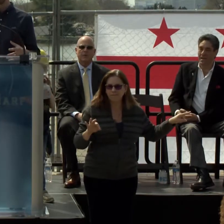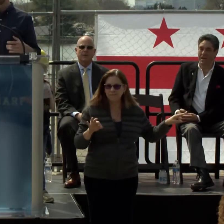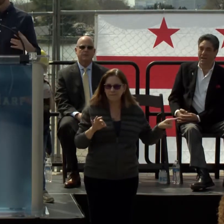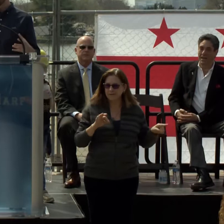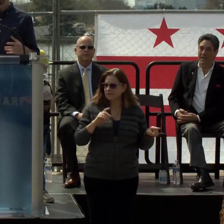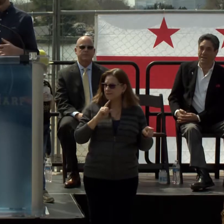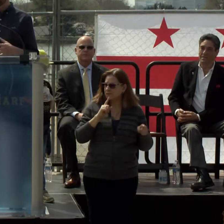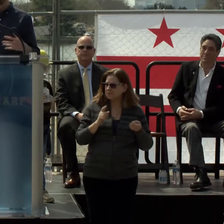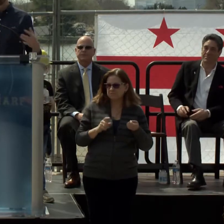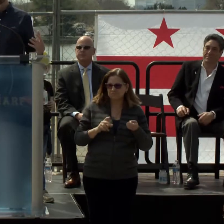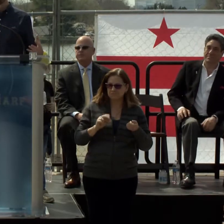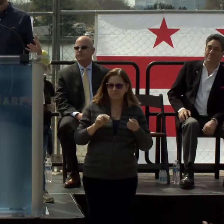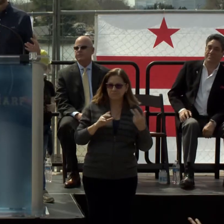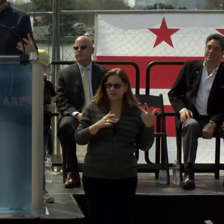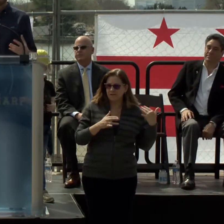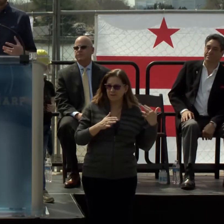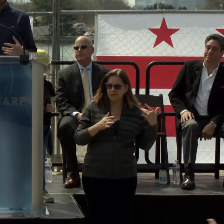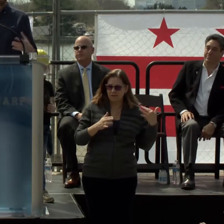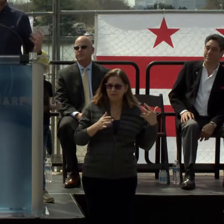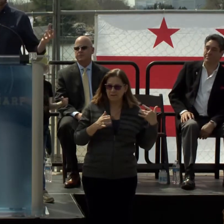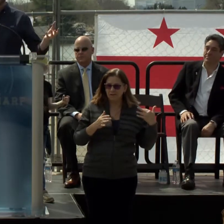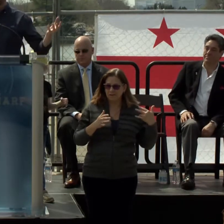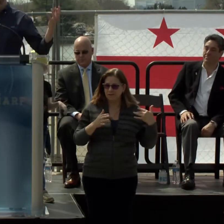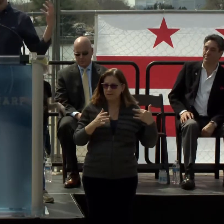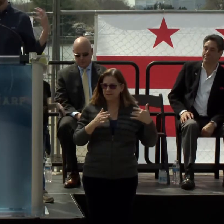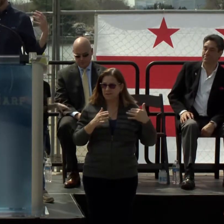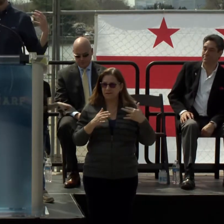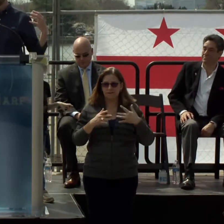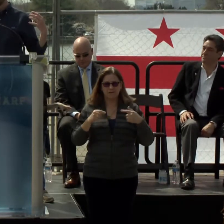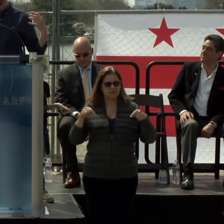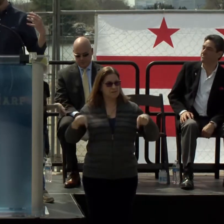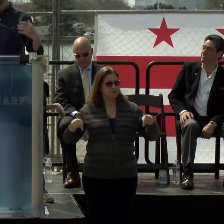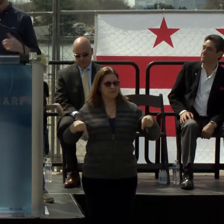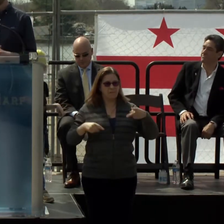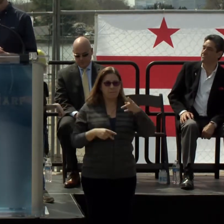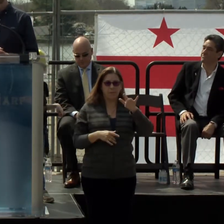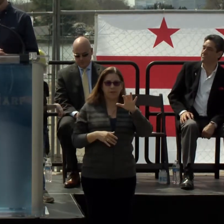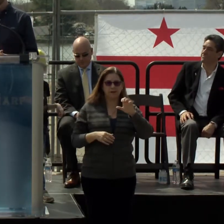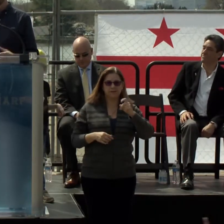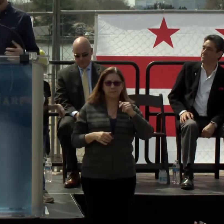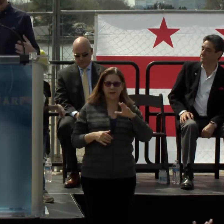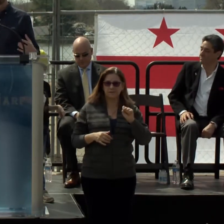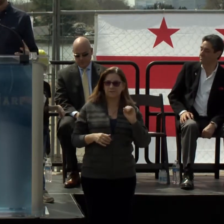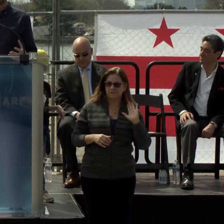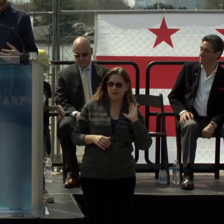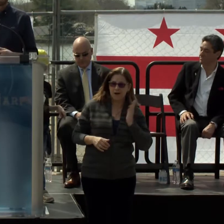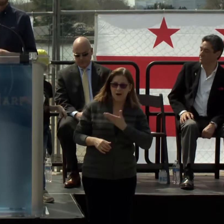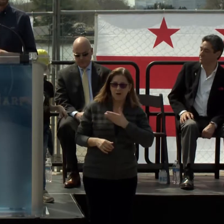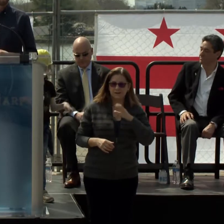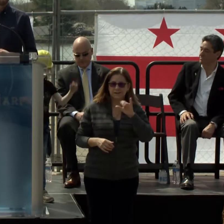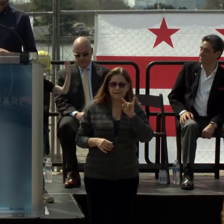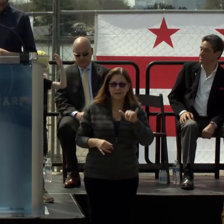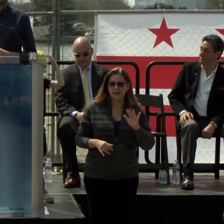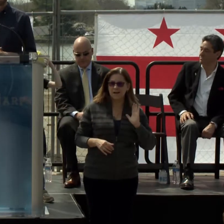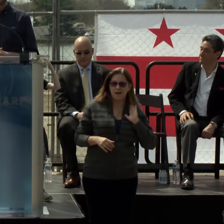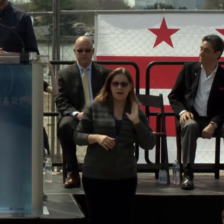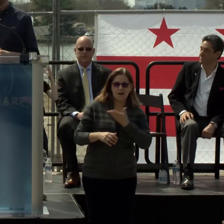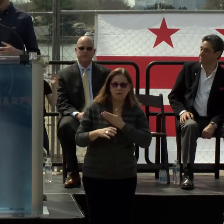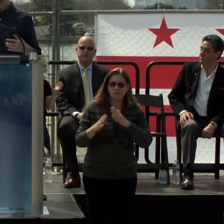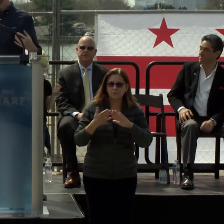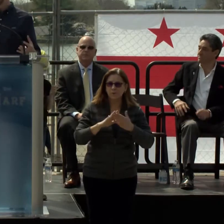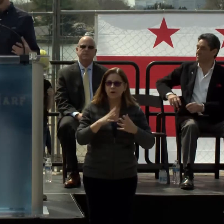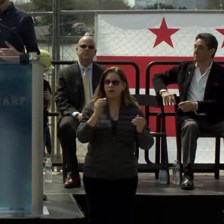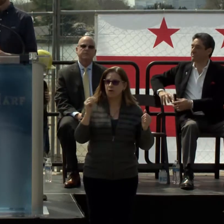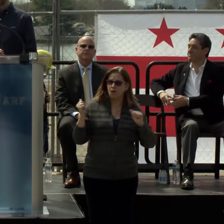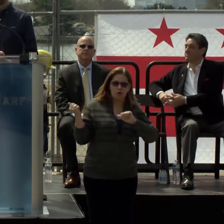about the docks and the piers and all the public spaces that bring our entire city out to our water to be able to enjoy our Southwest waterfront and the Washington Channel